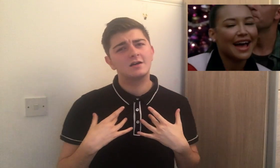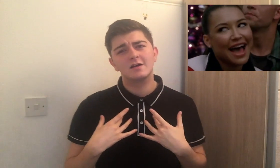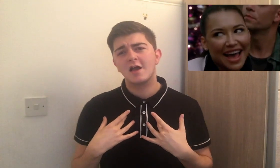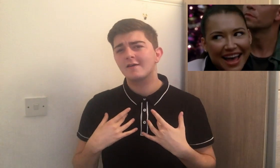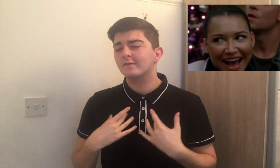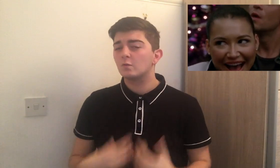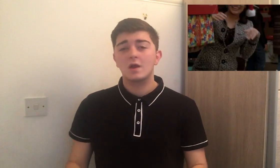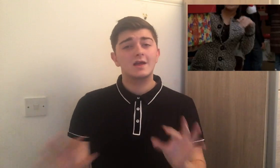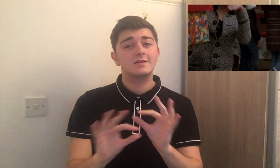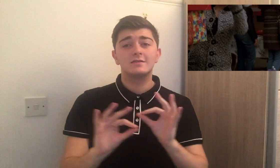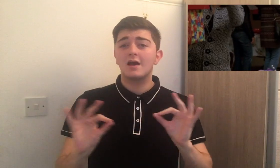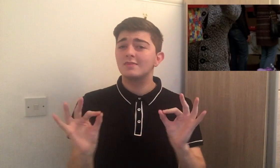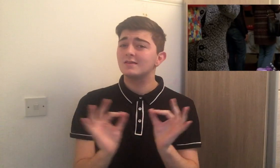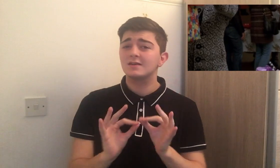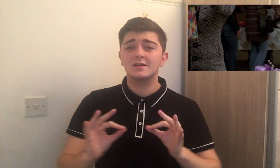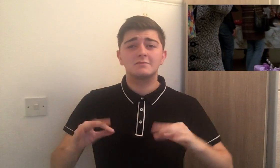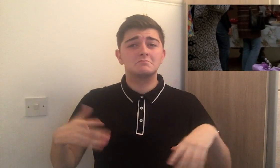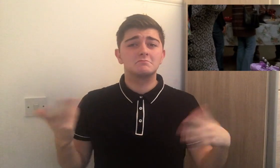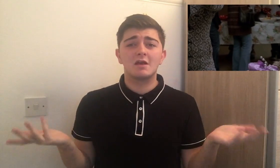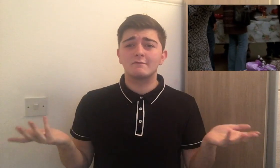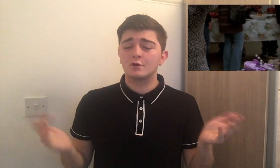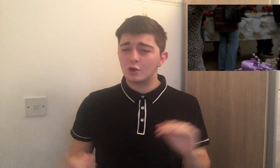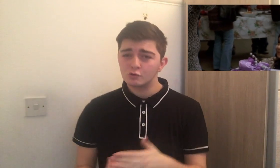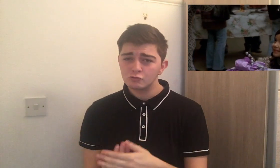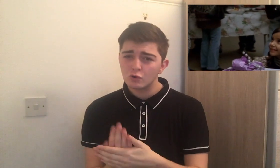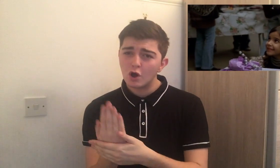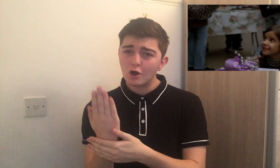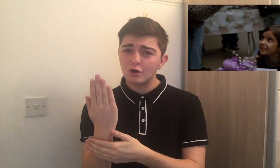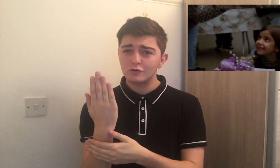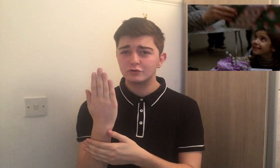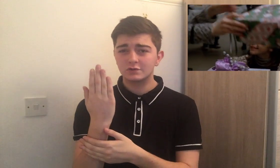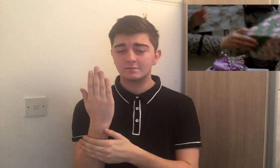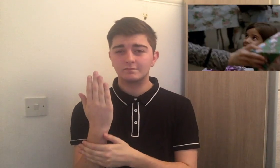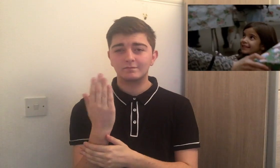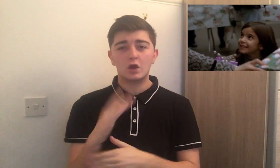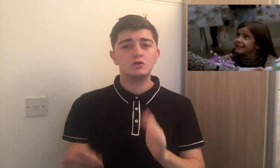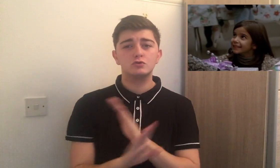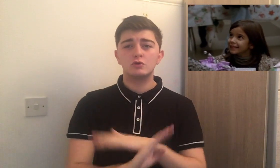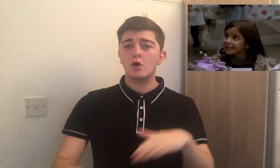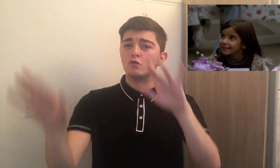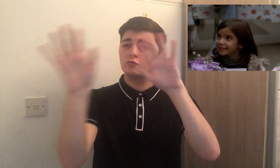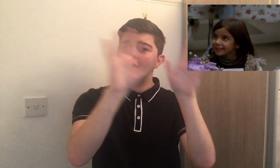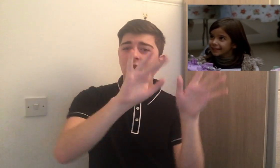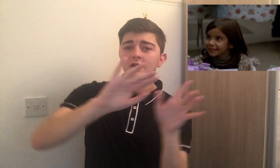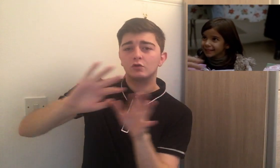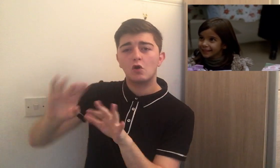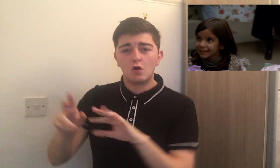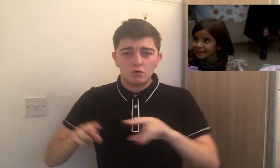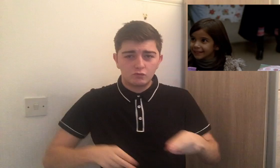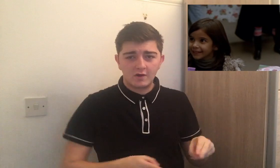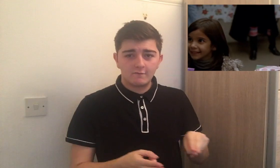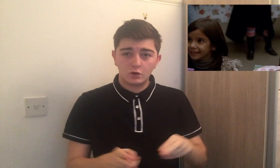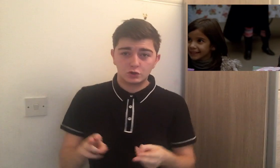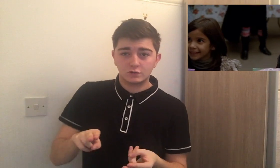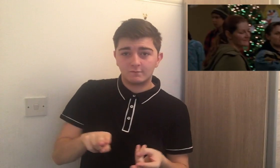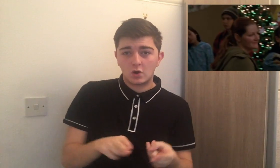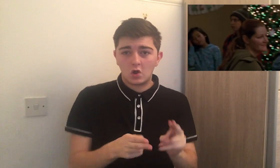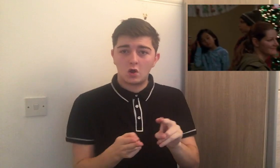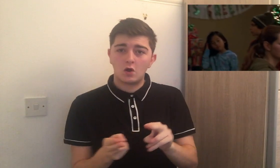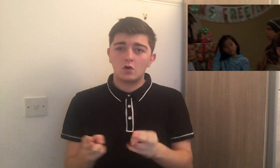hope for year never grows. With the rain or rivers flow.